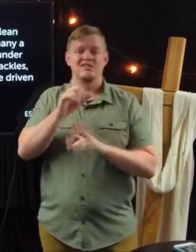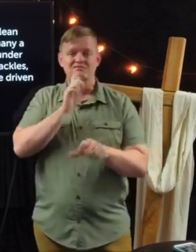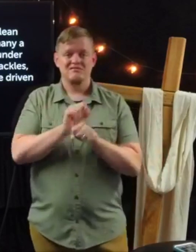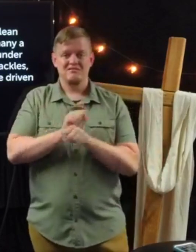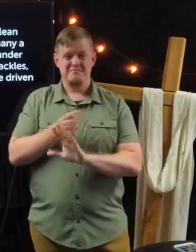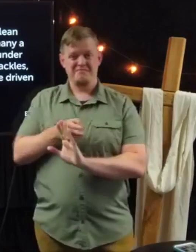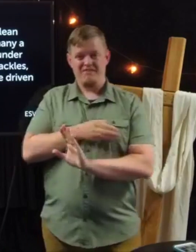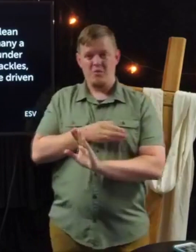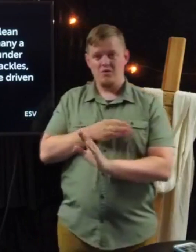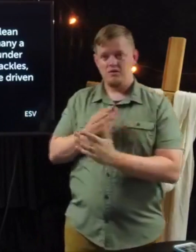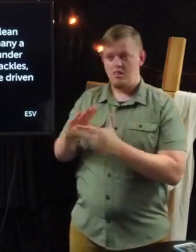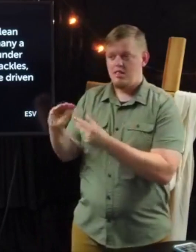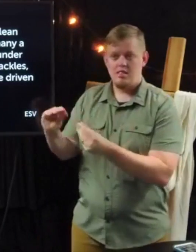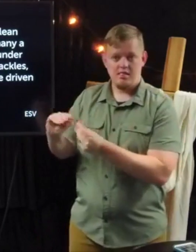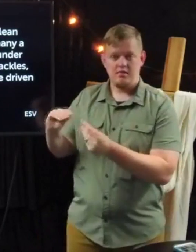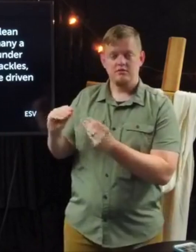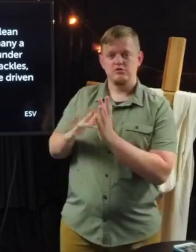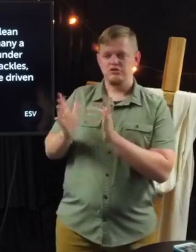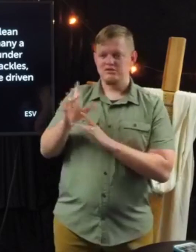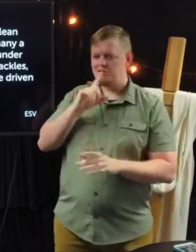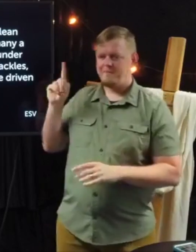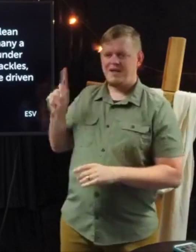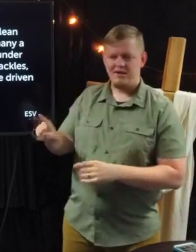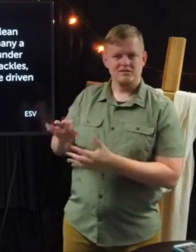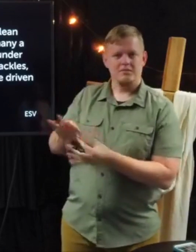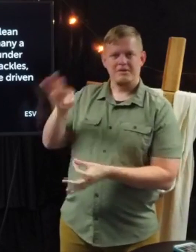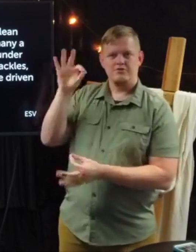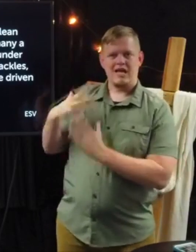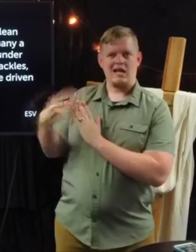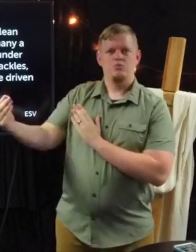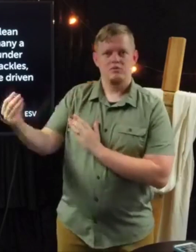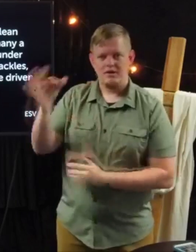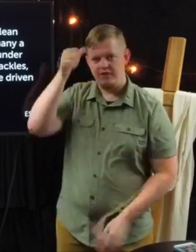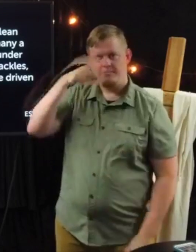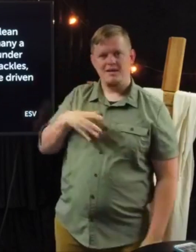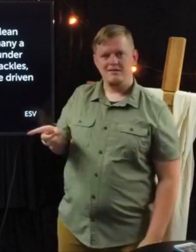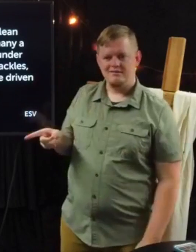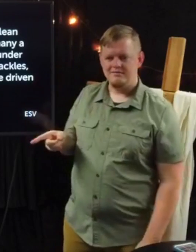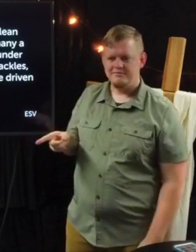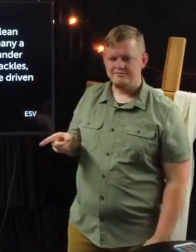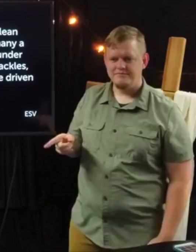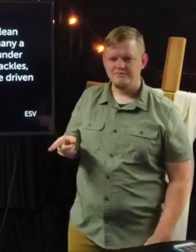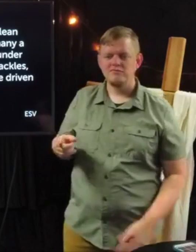Why? Because before, Jesus had commanded the unclean spirit to come out of the man.